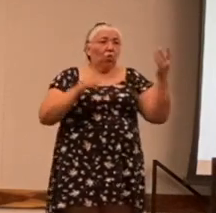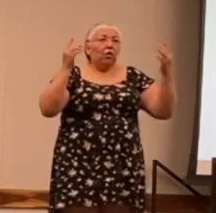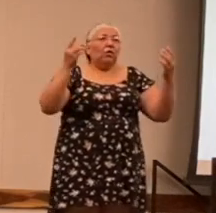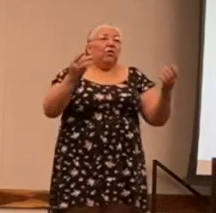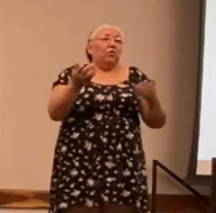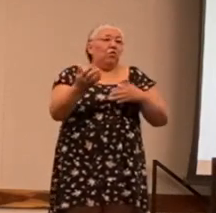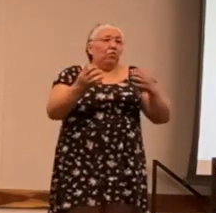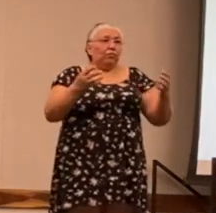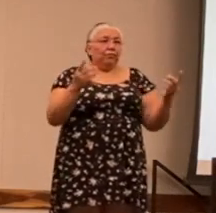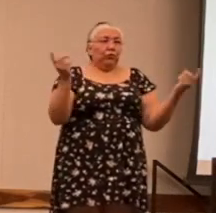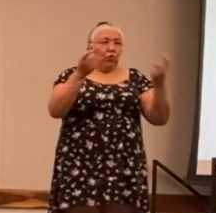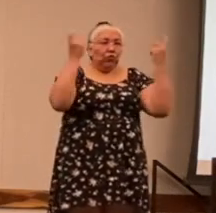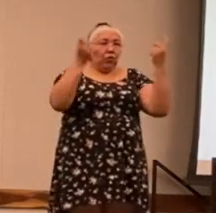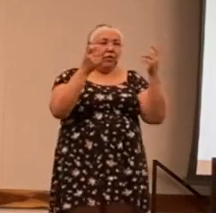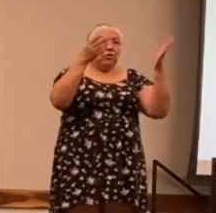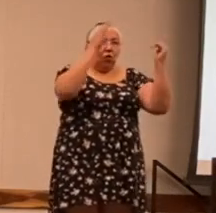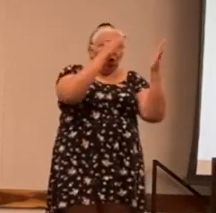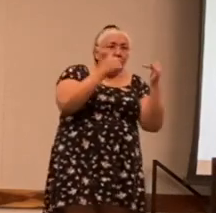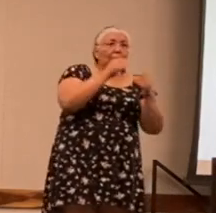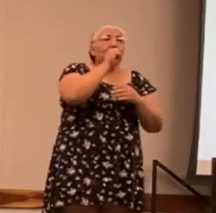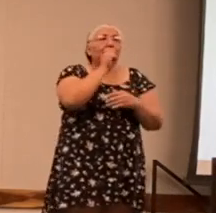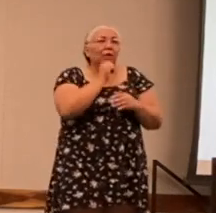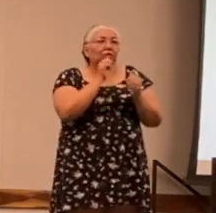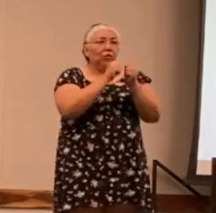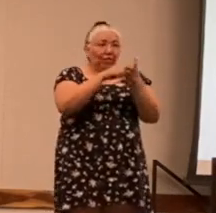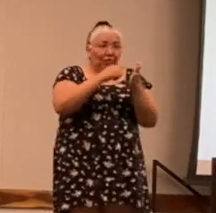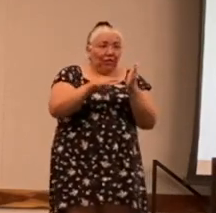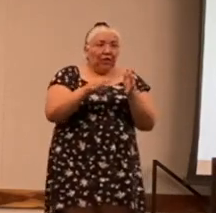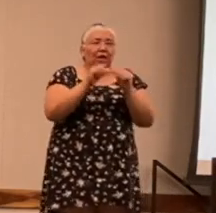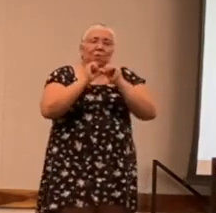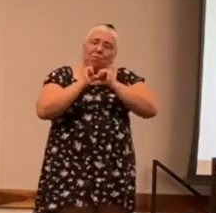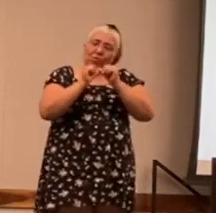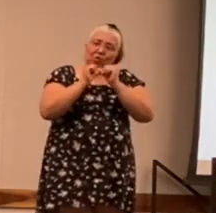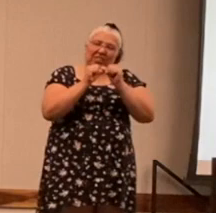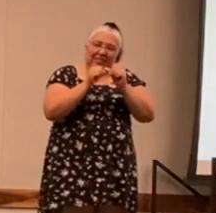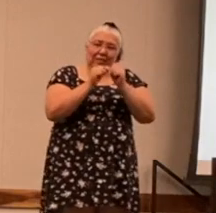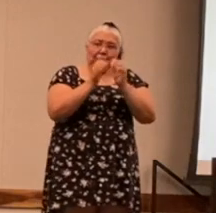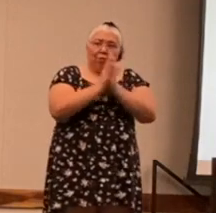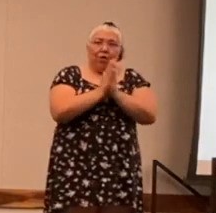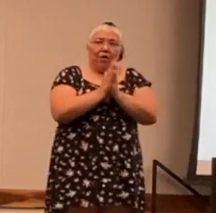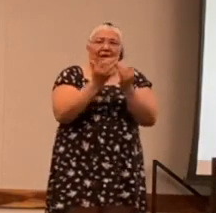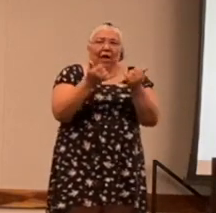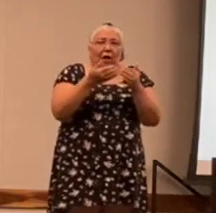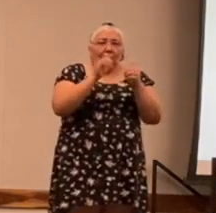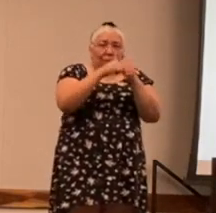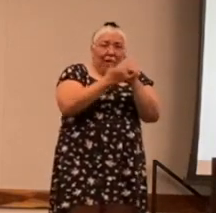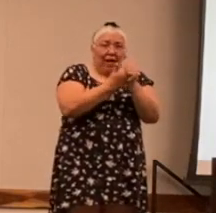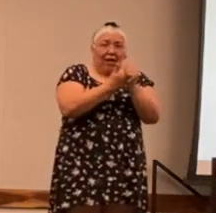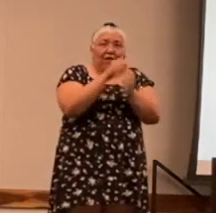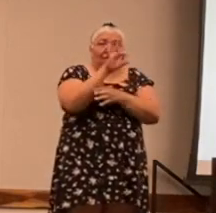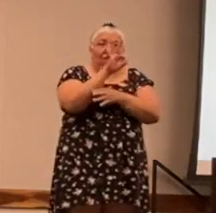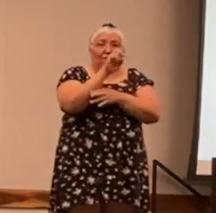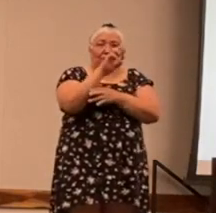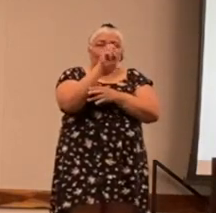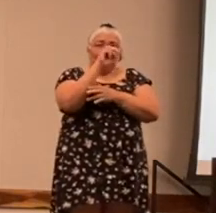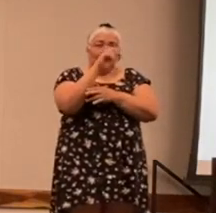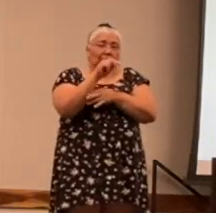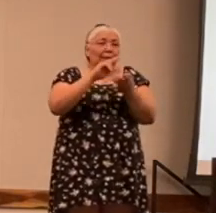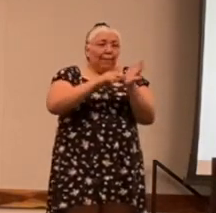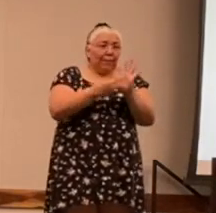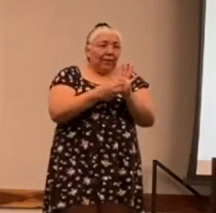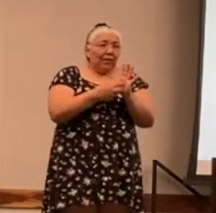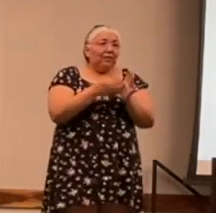in hope. Be patient in affliction. Be persistent in prayer. Now, behind the Greek word fervent, it means this. It